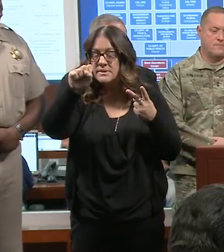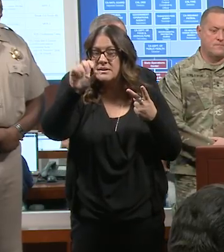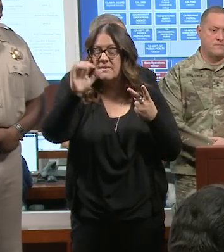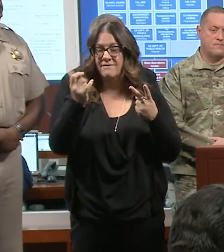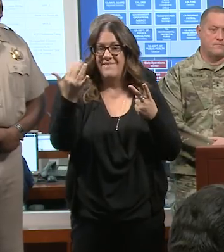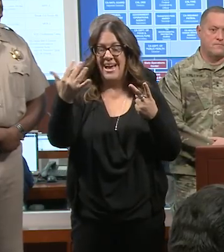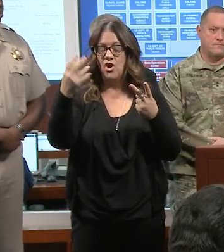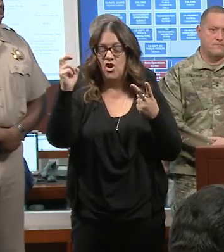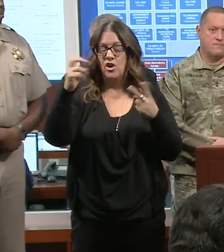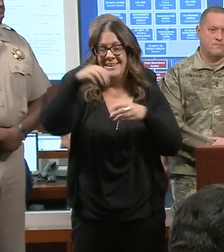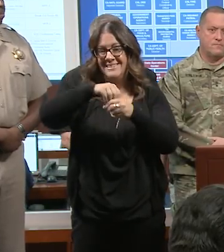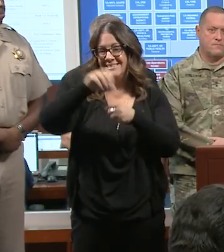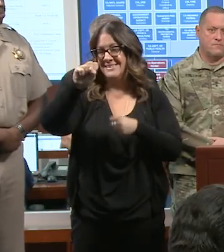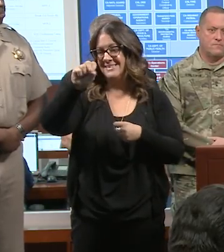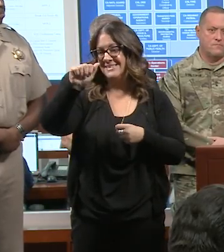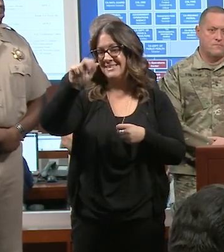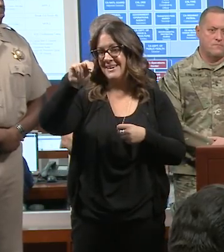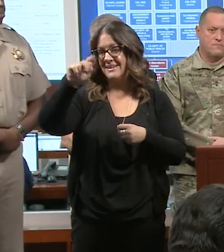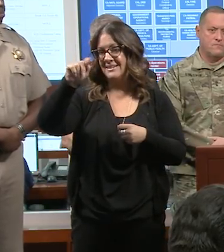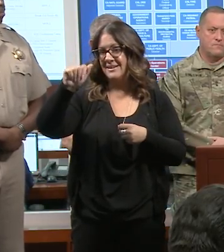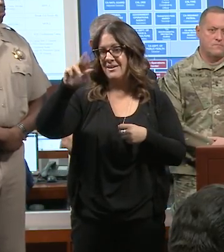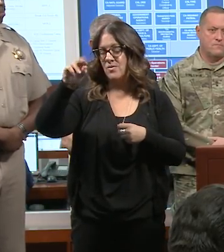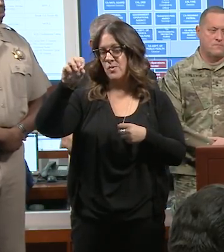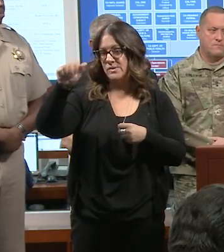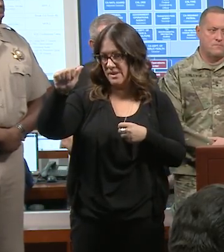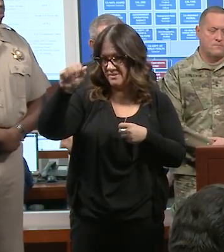Rosa is about